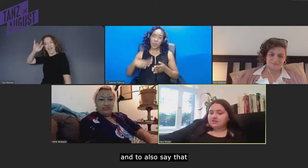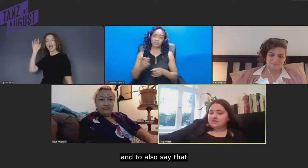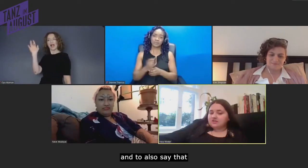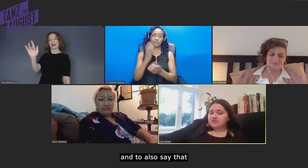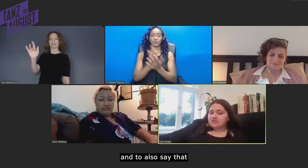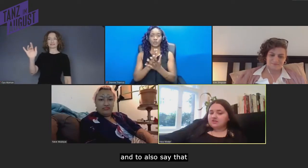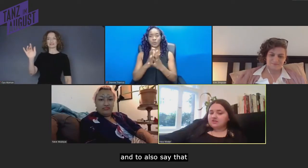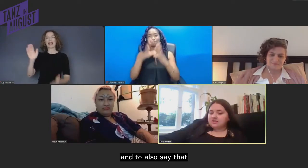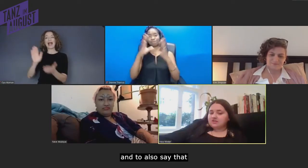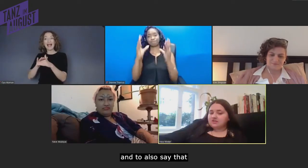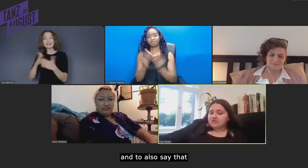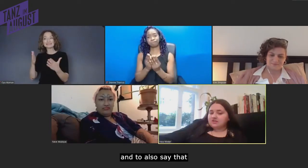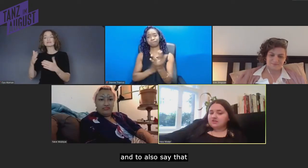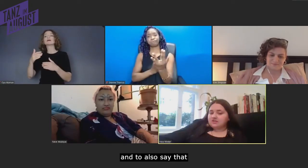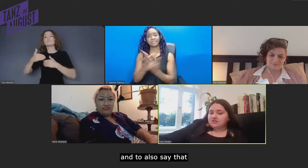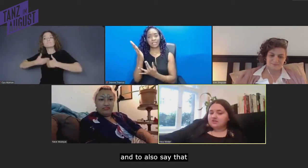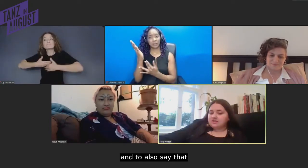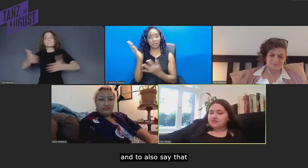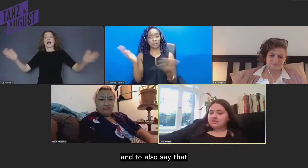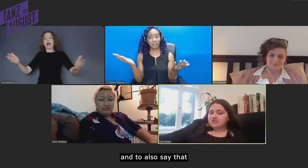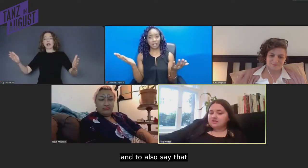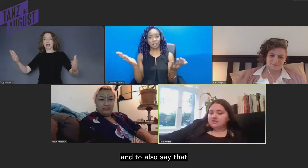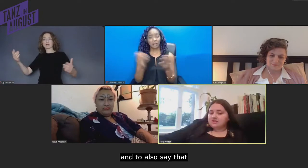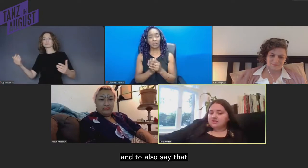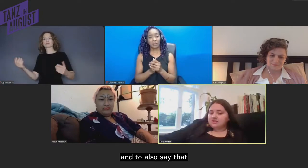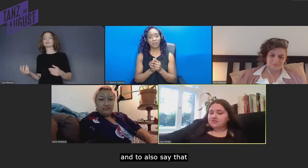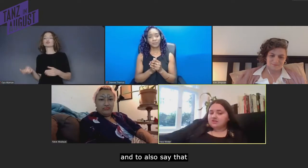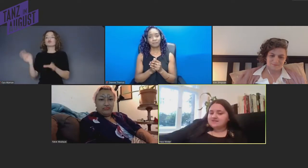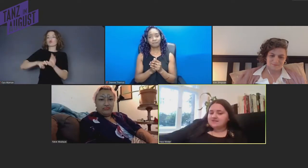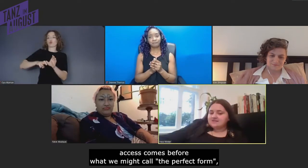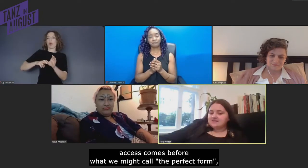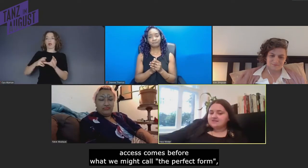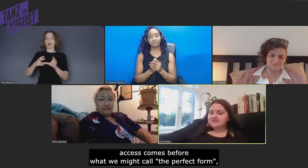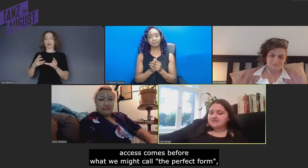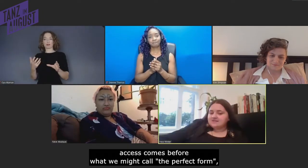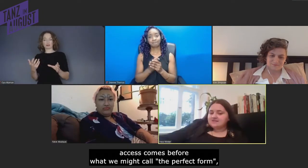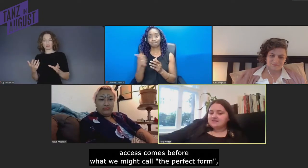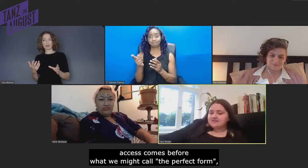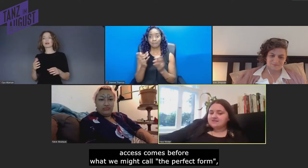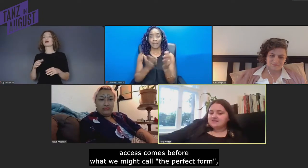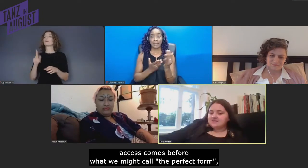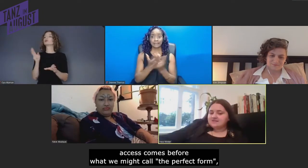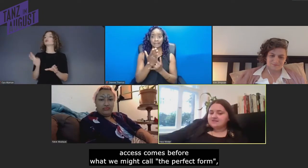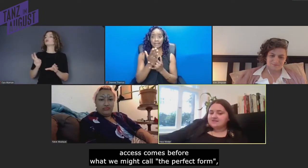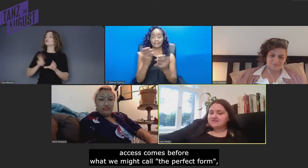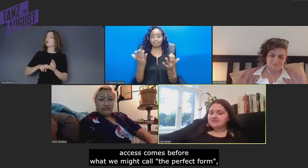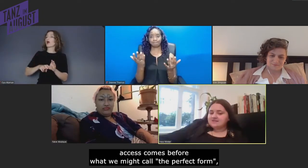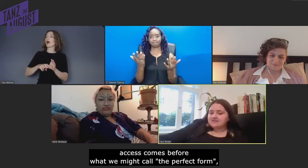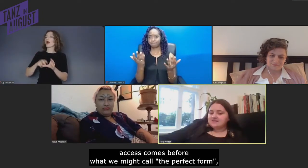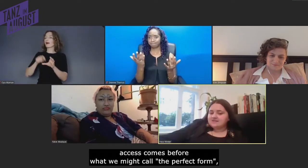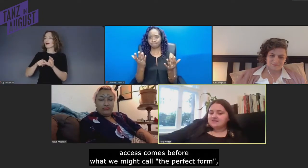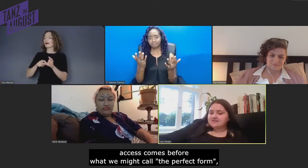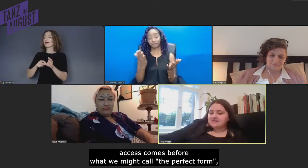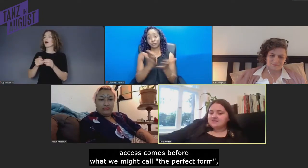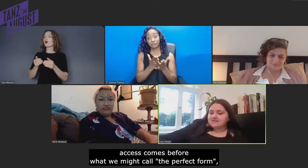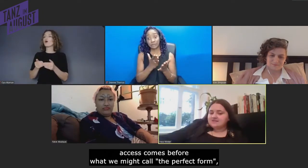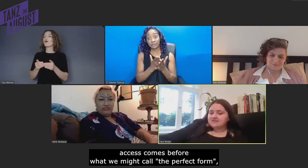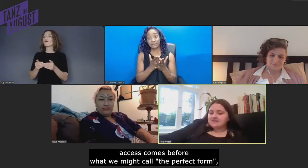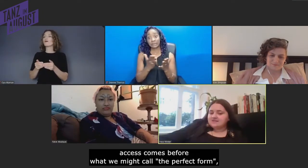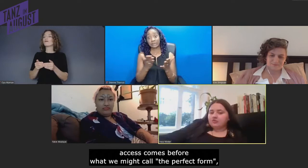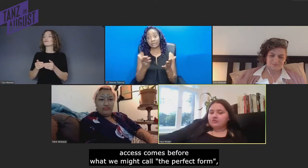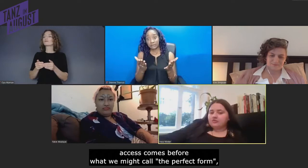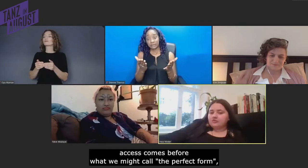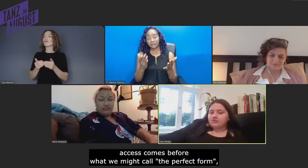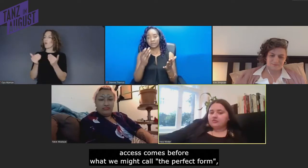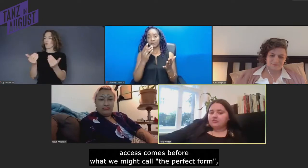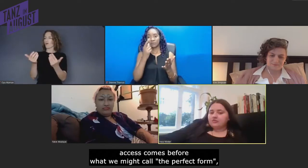to also say that access comes before what we might